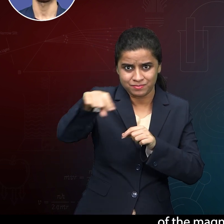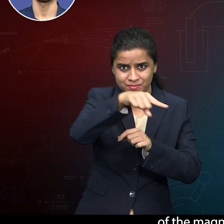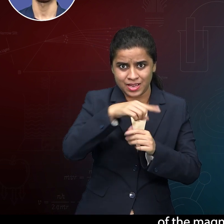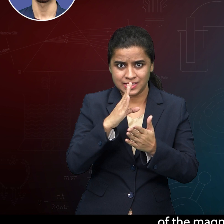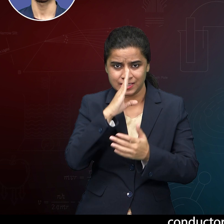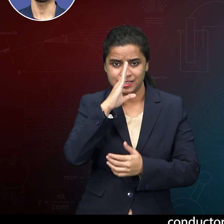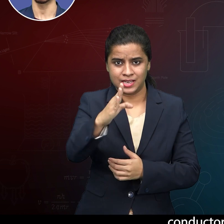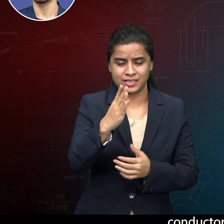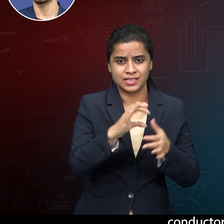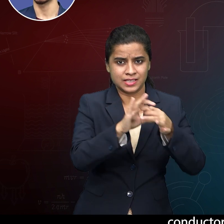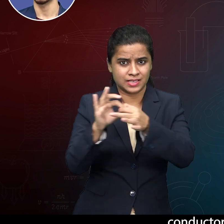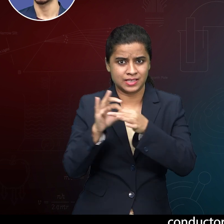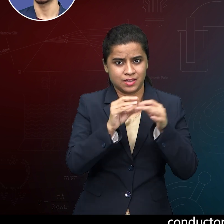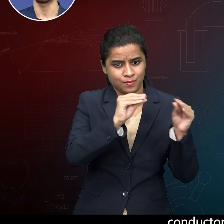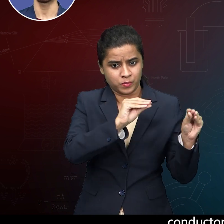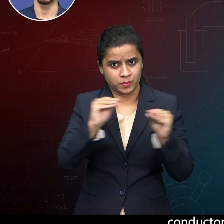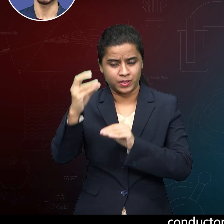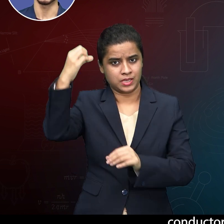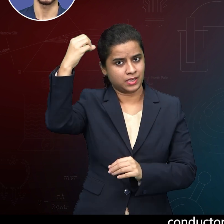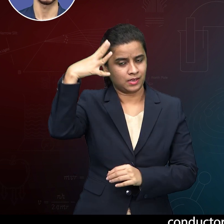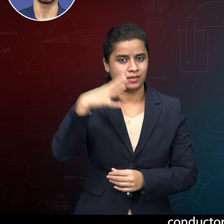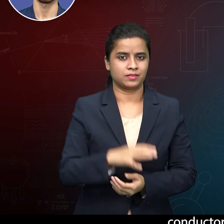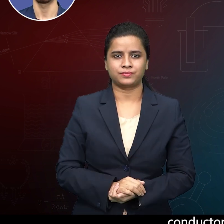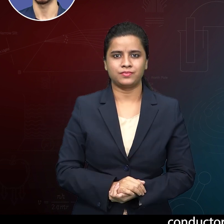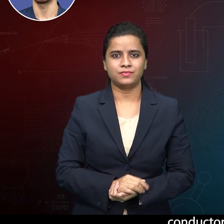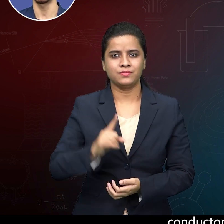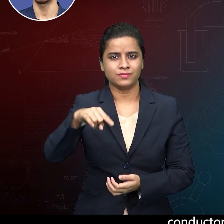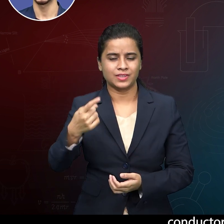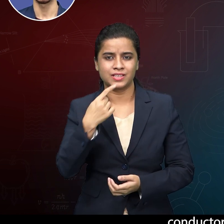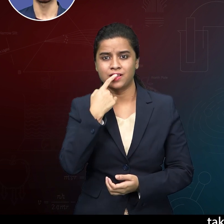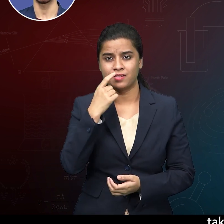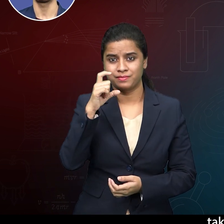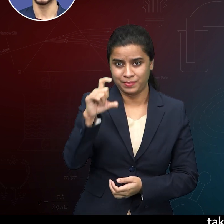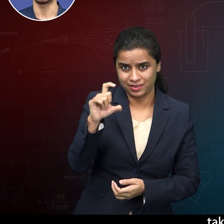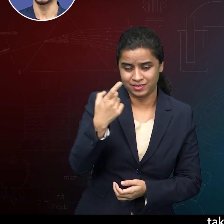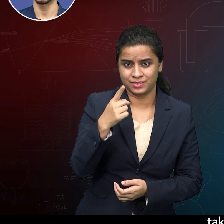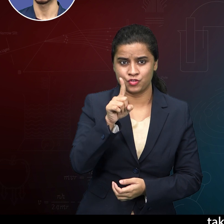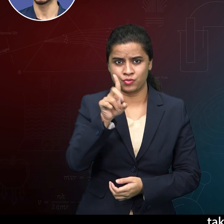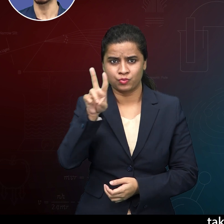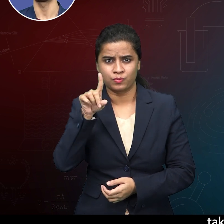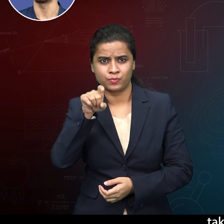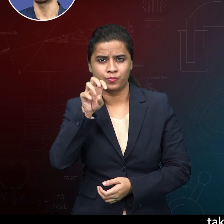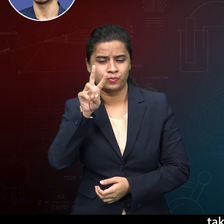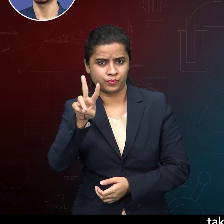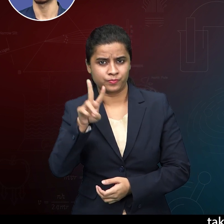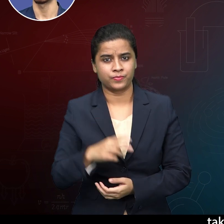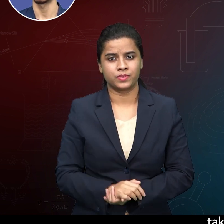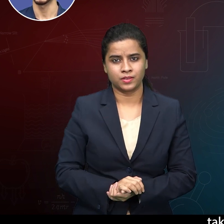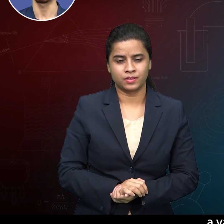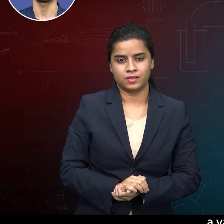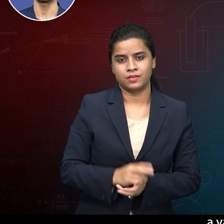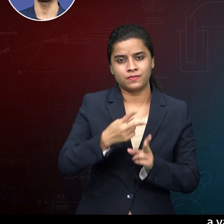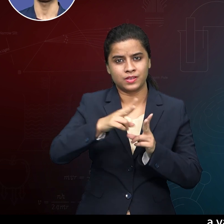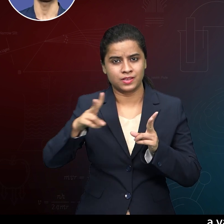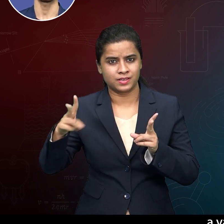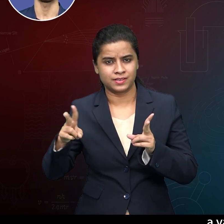straight conductor carrying current. For this, take a battery 12 volt,